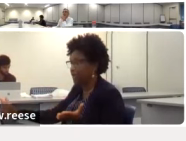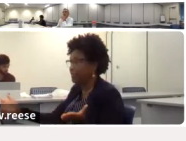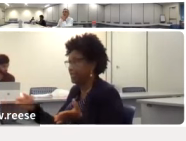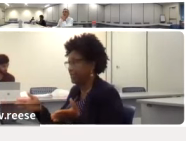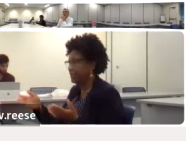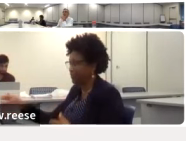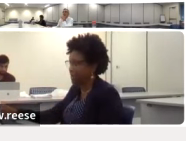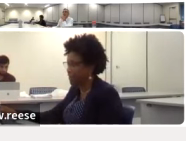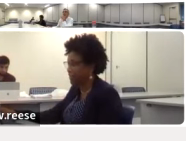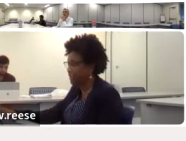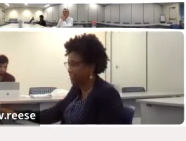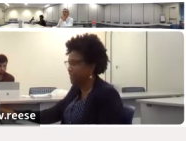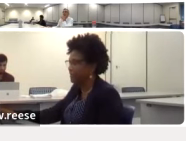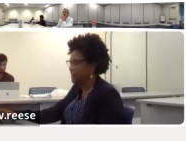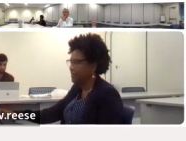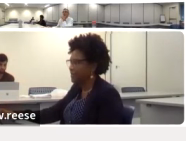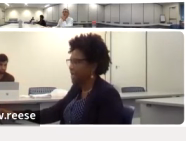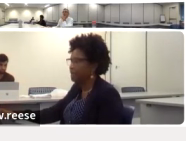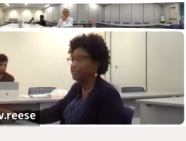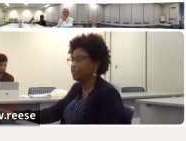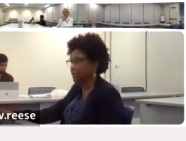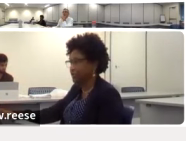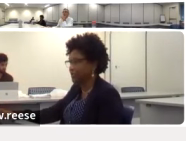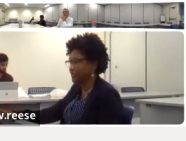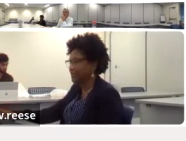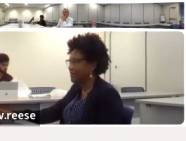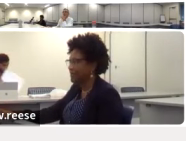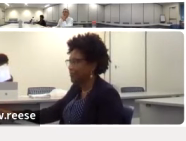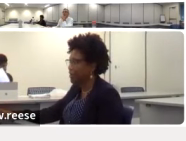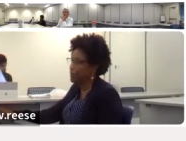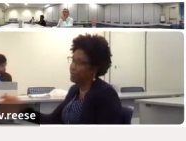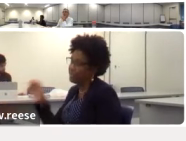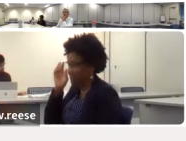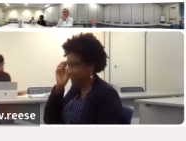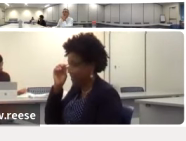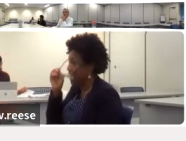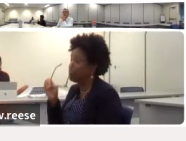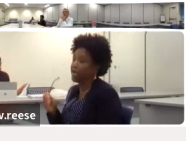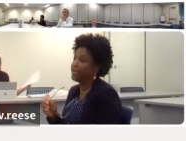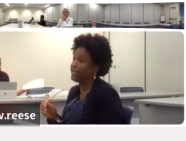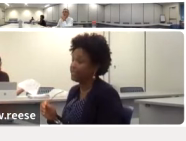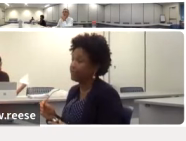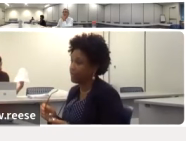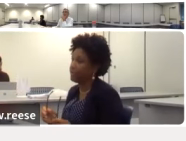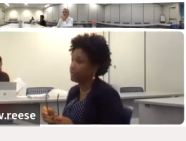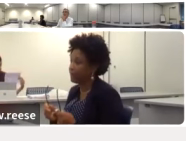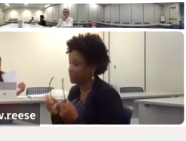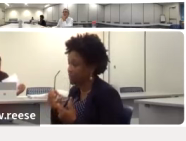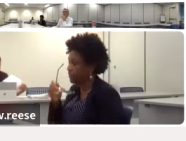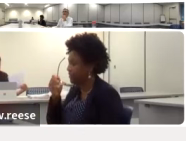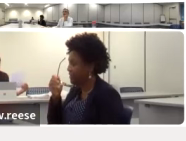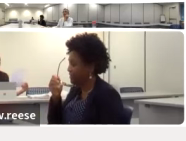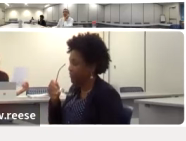the following, but not limited to what I'm going to mention. Having structure we all know how important it is for somebody to